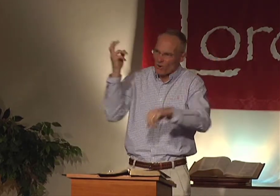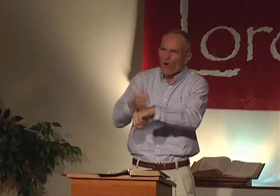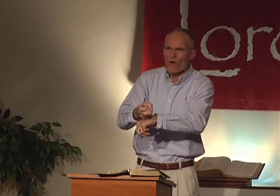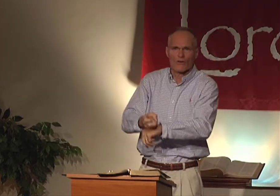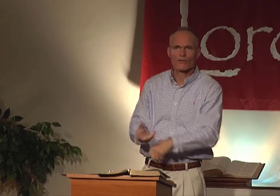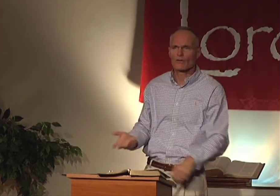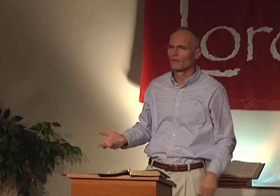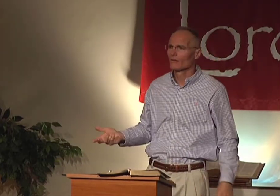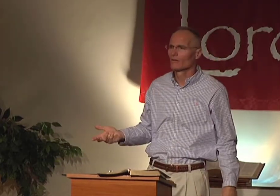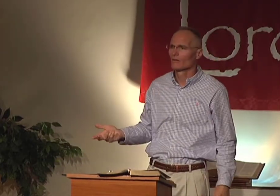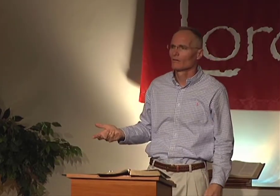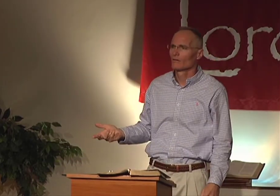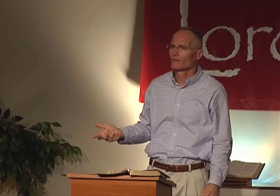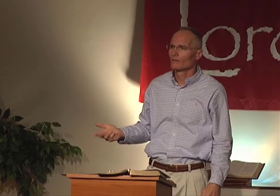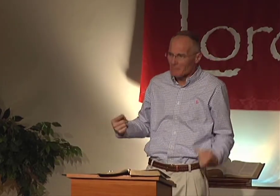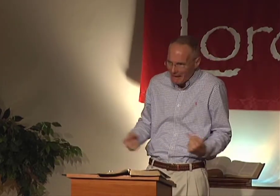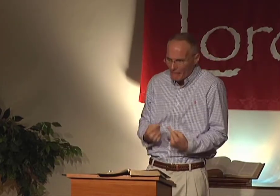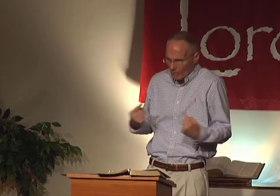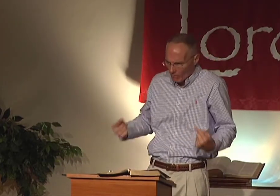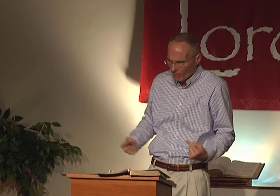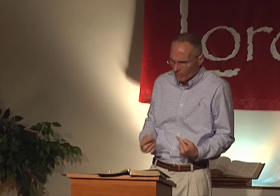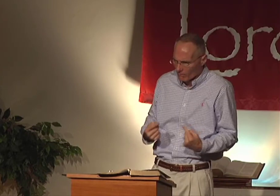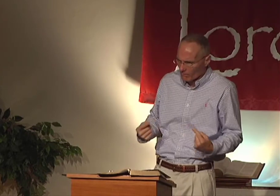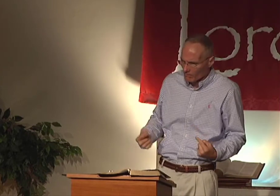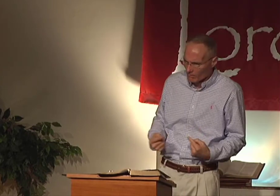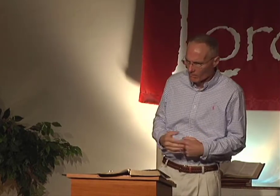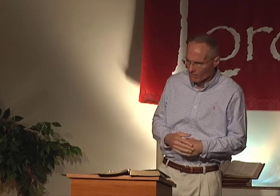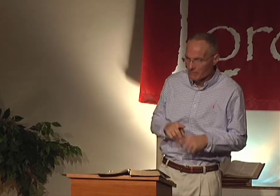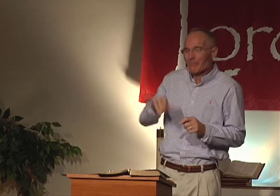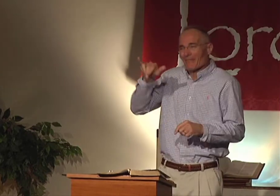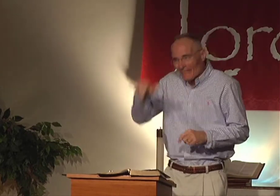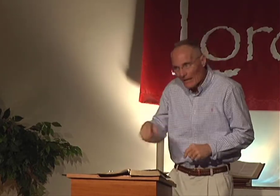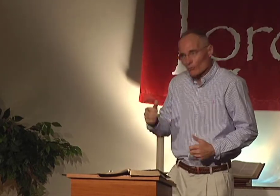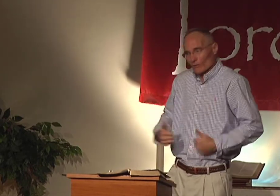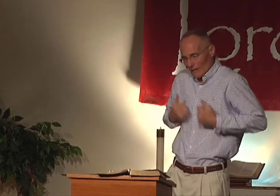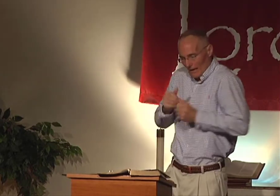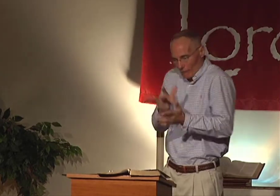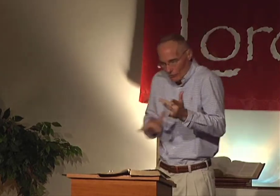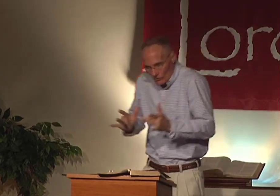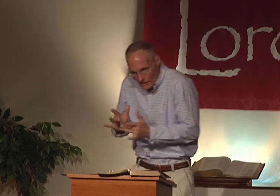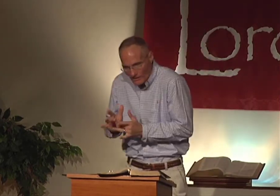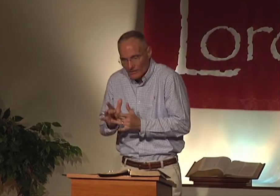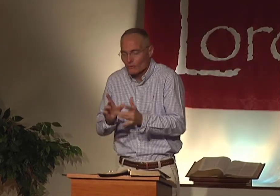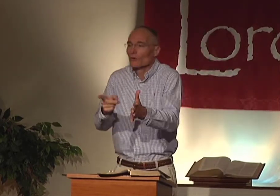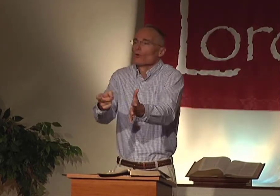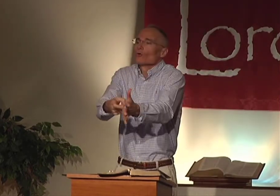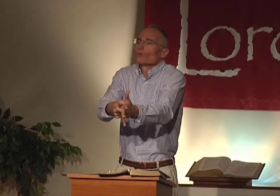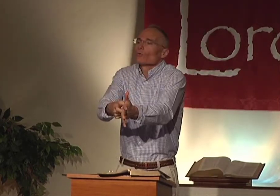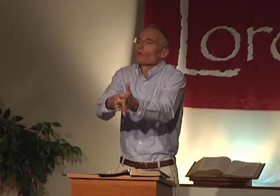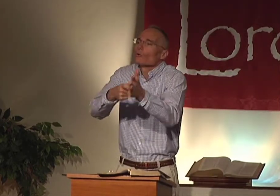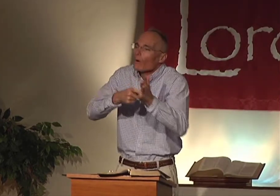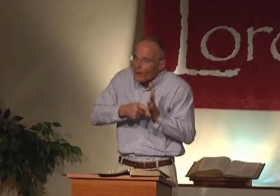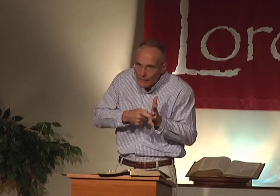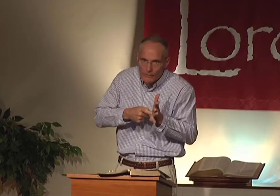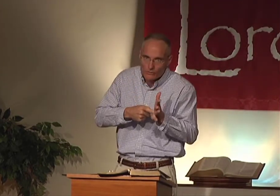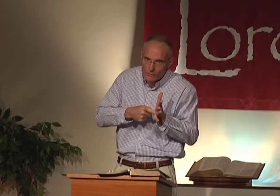Sacrifice is hard. It's painful. But that's what life with Jesus